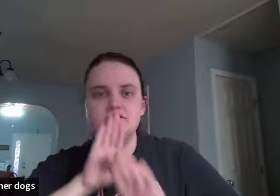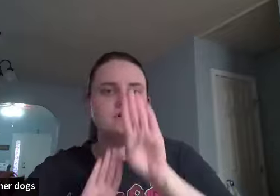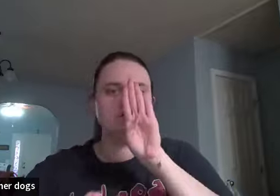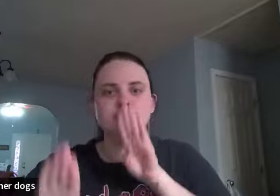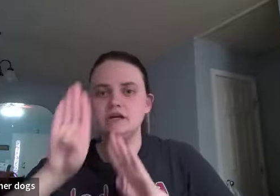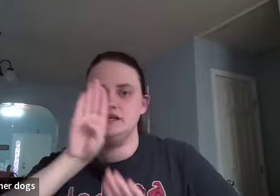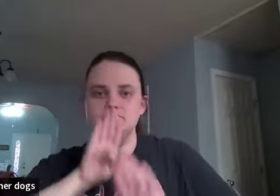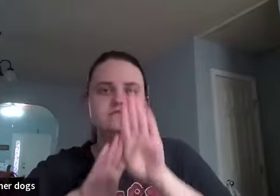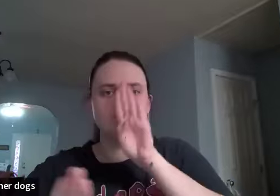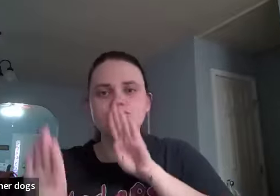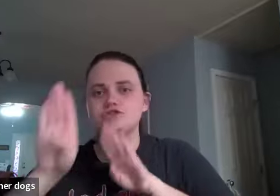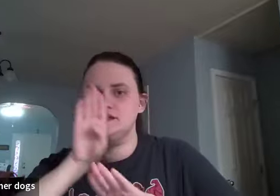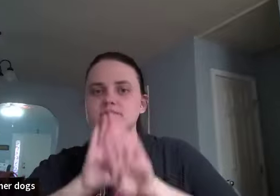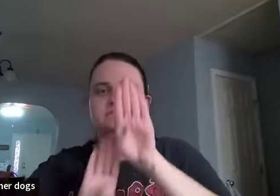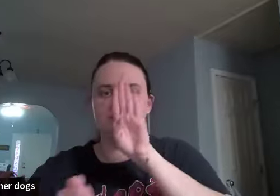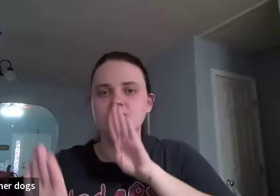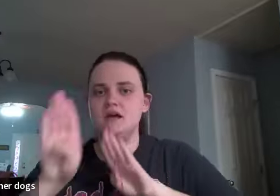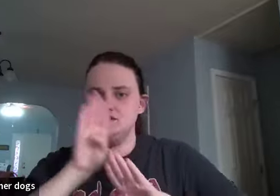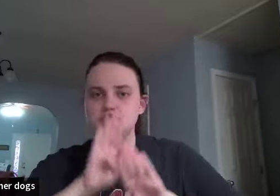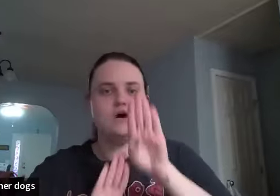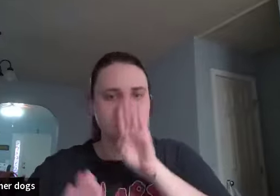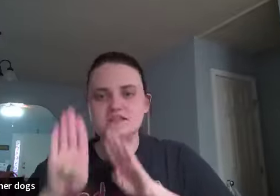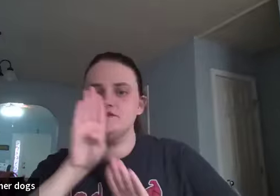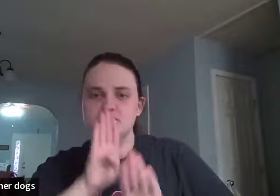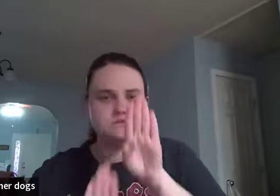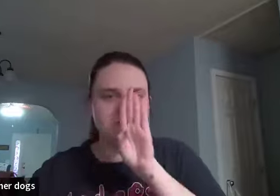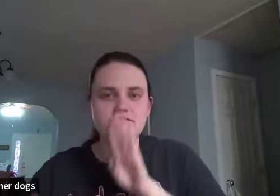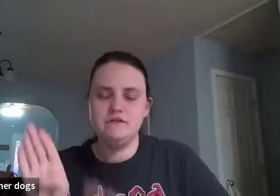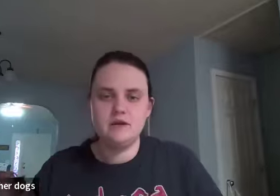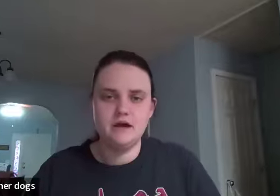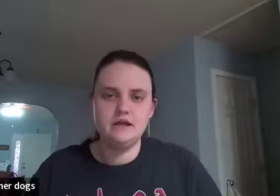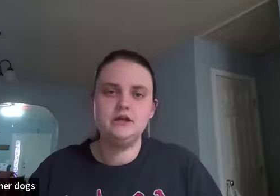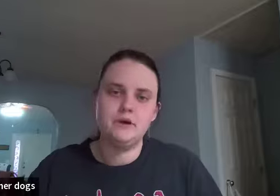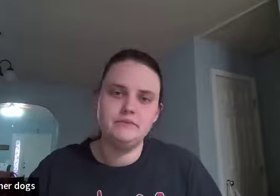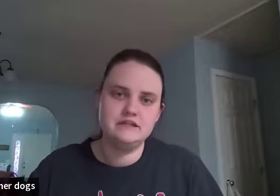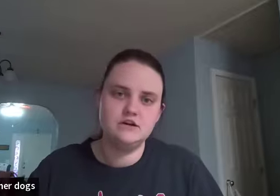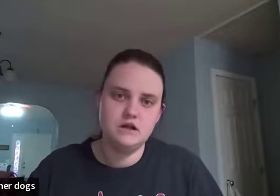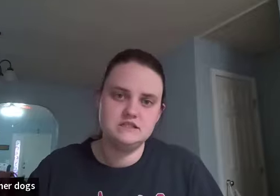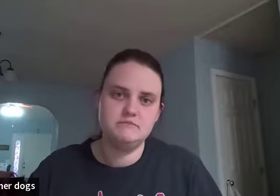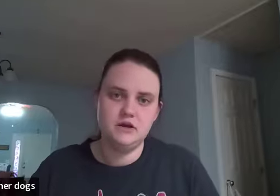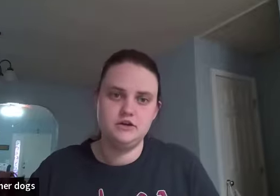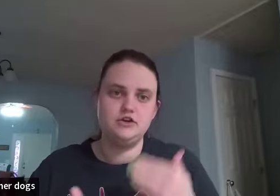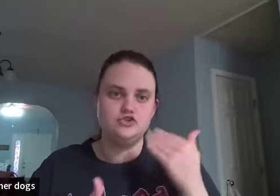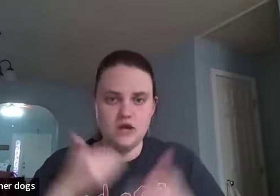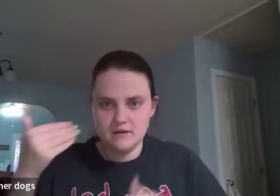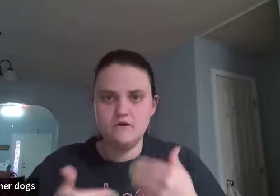Frustrated, frustrated, frustrated. And so obviously for this one, if you think about it, you're bumping into a constant barrier. You're trying to move